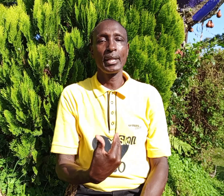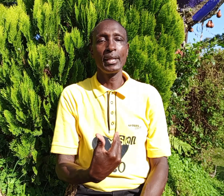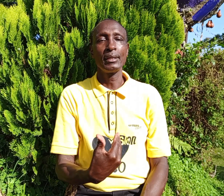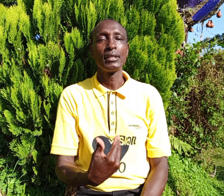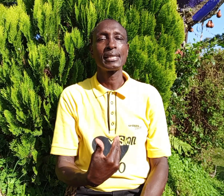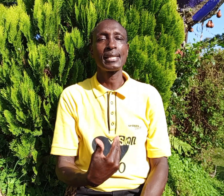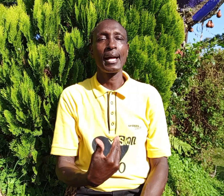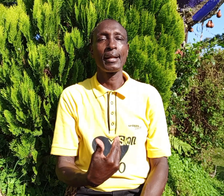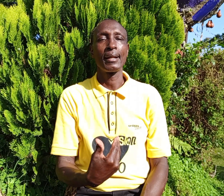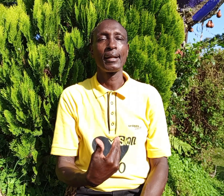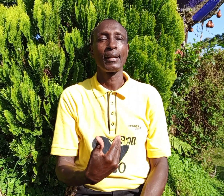Werit son.